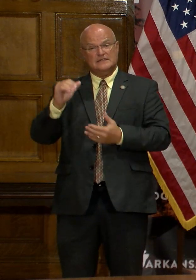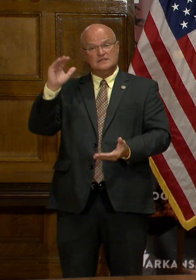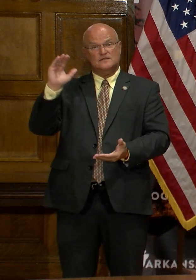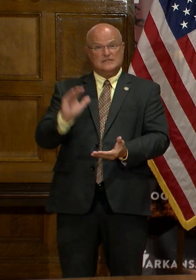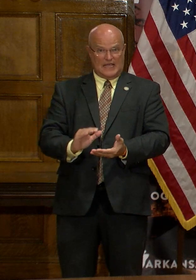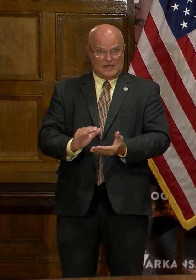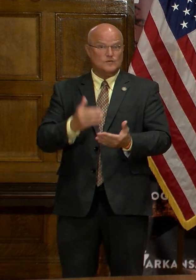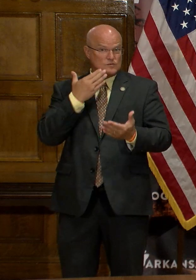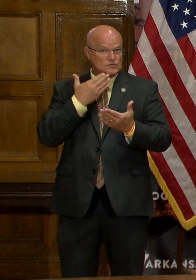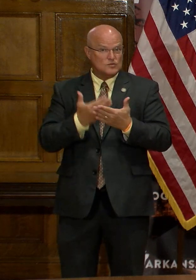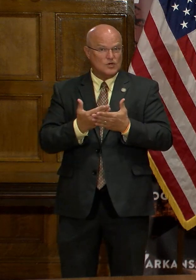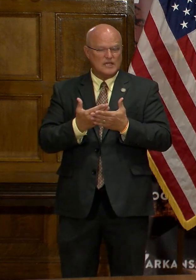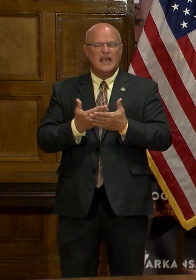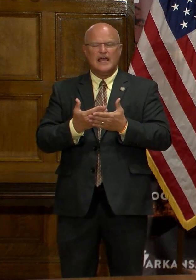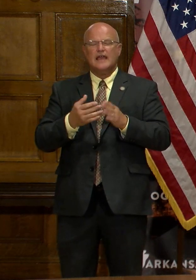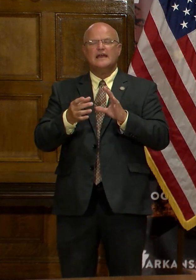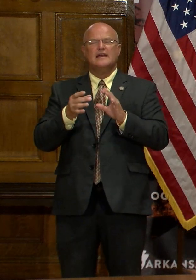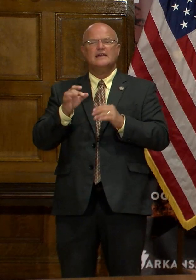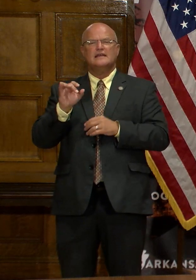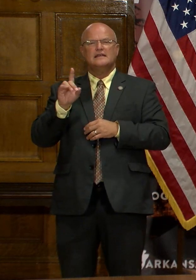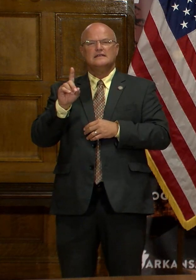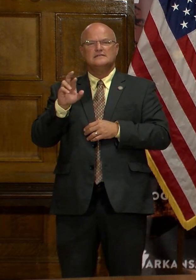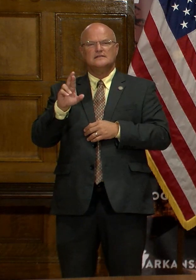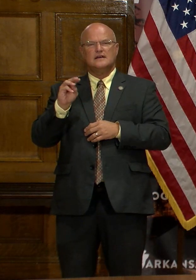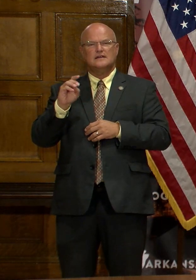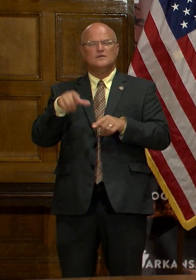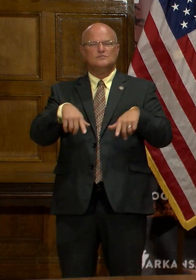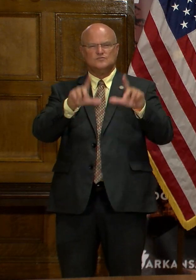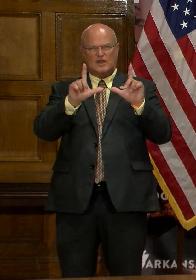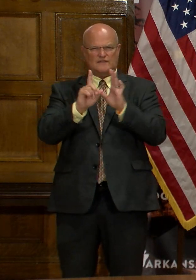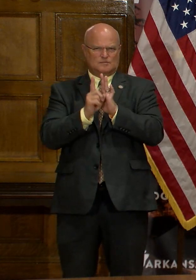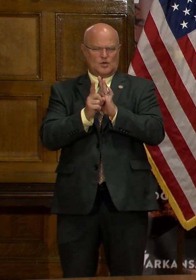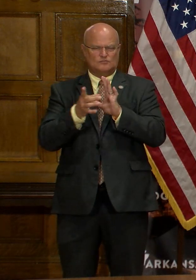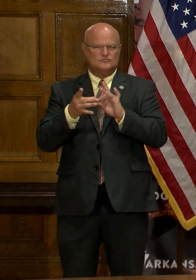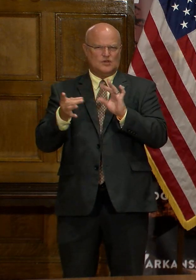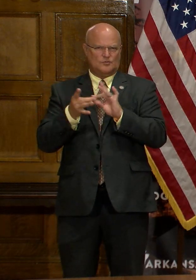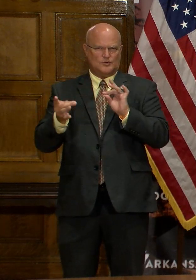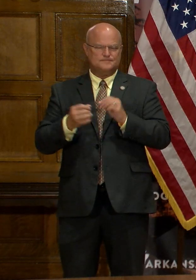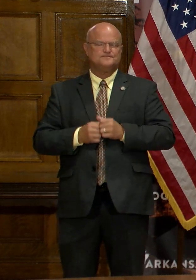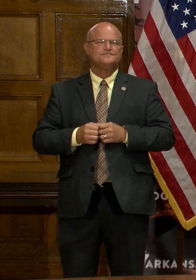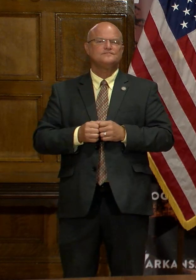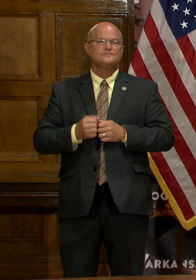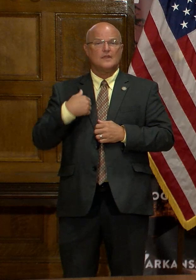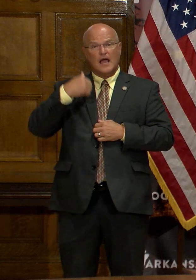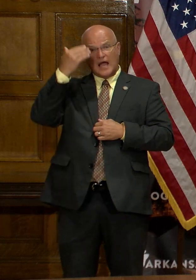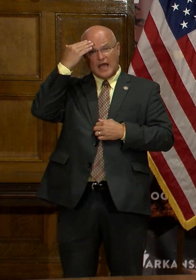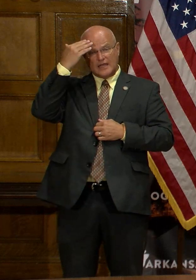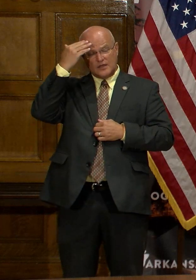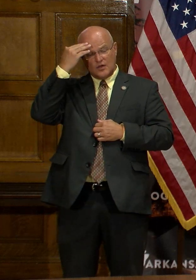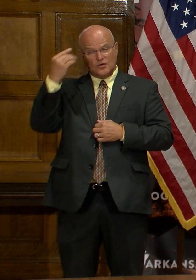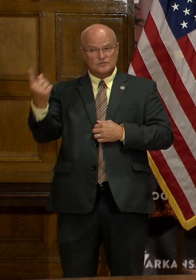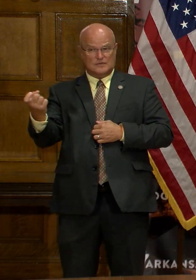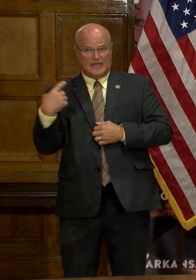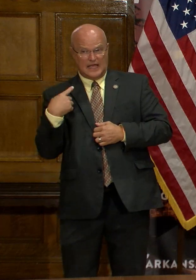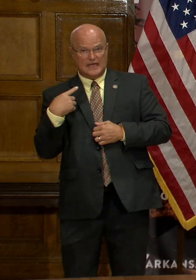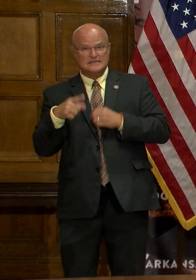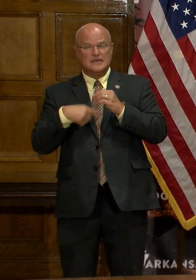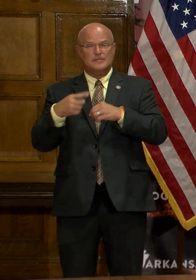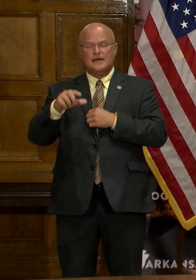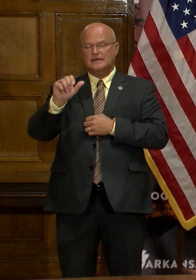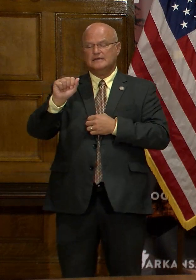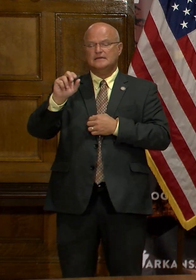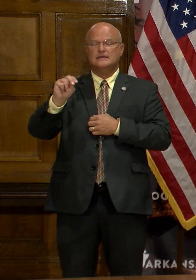good, and we'll present that in the graph here in just a moment. I know I've been asked about